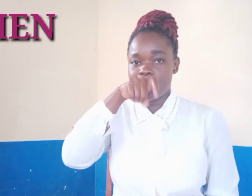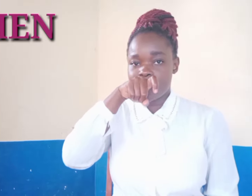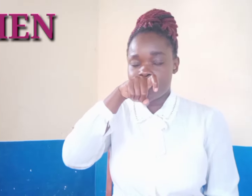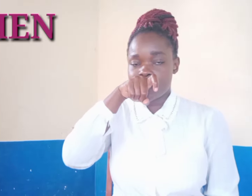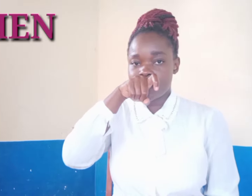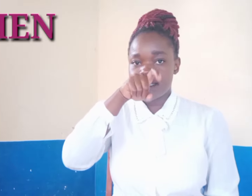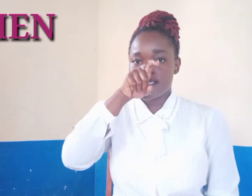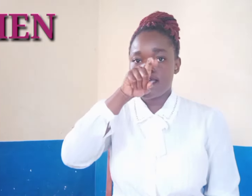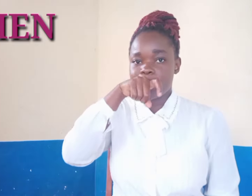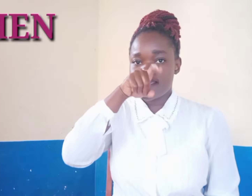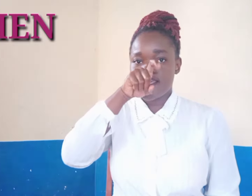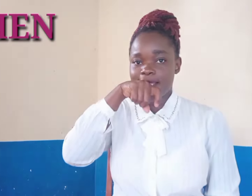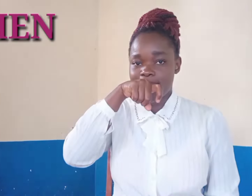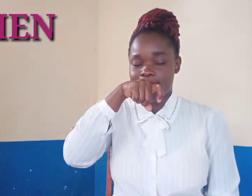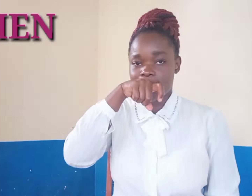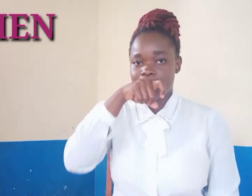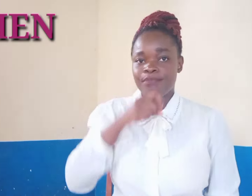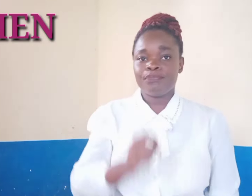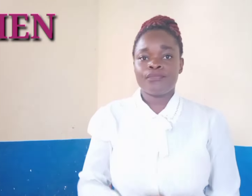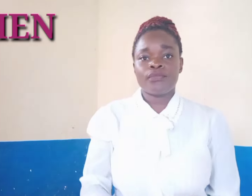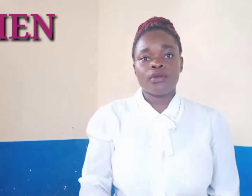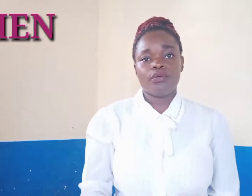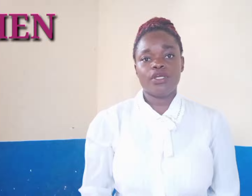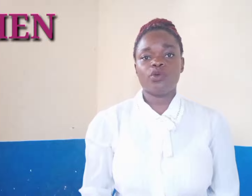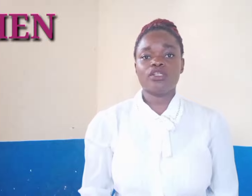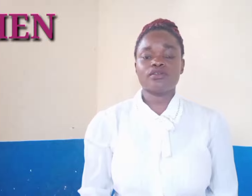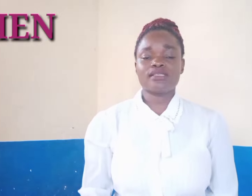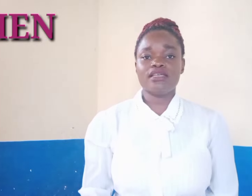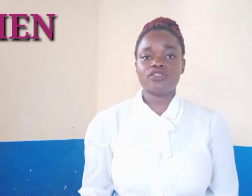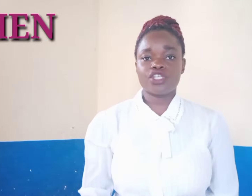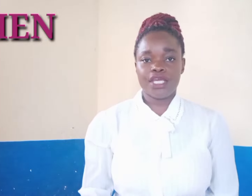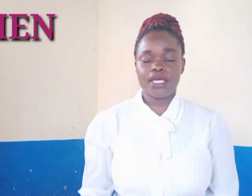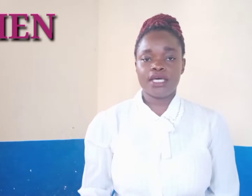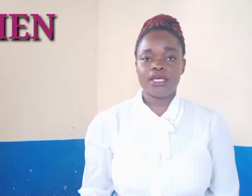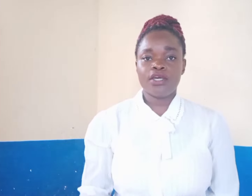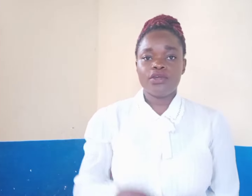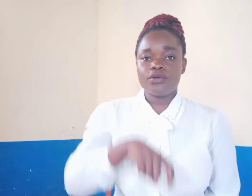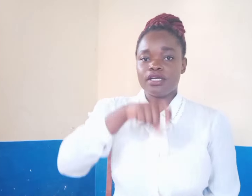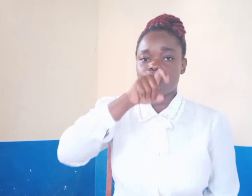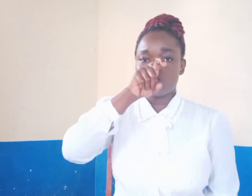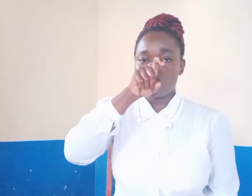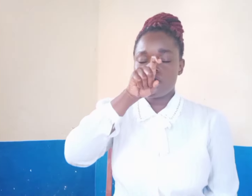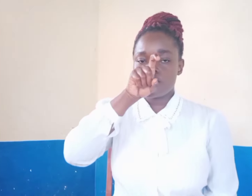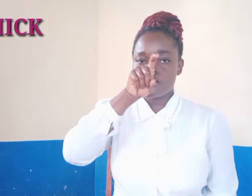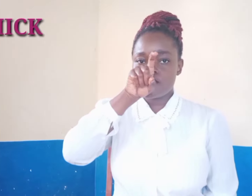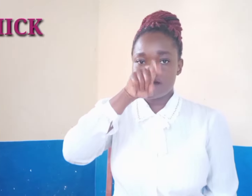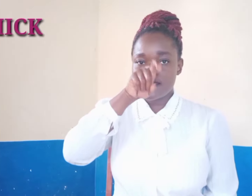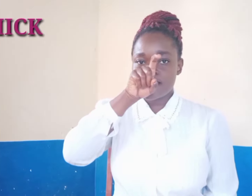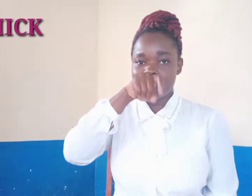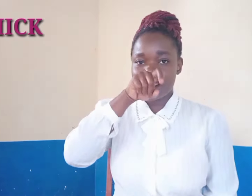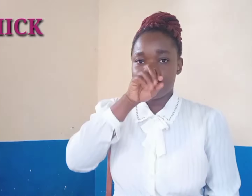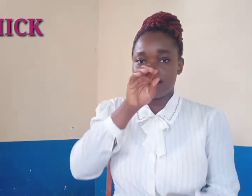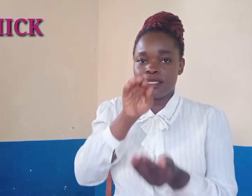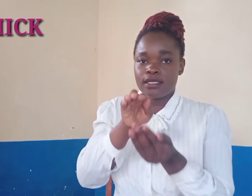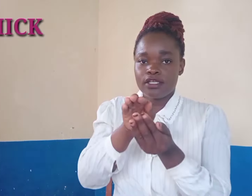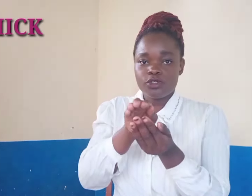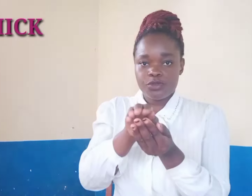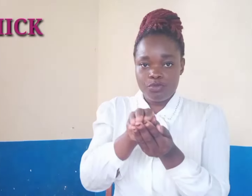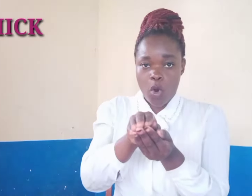Hen. Hen. When you want to say cheek, you can do hen